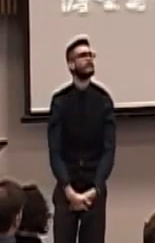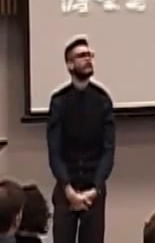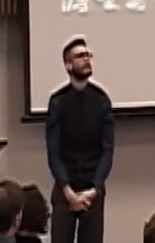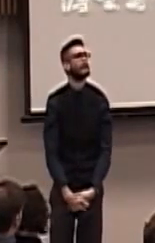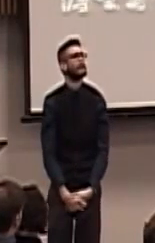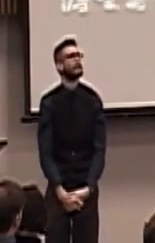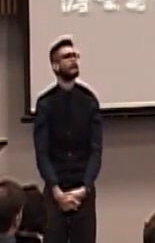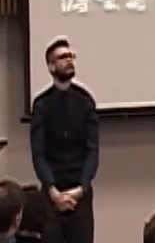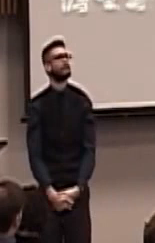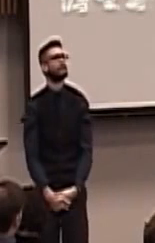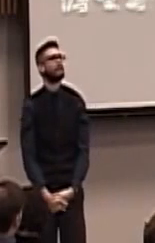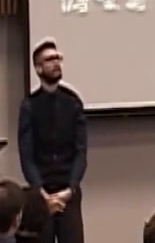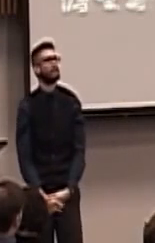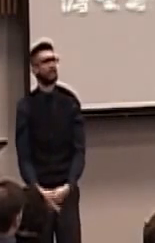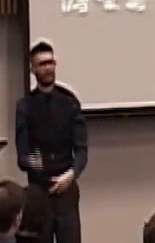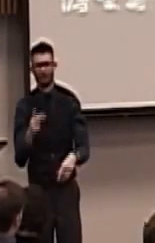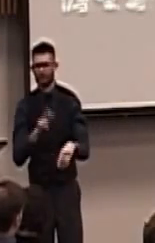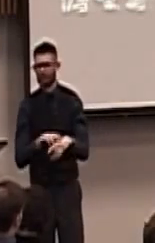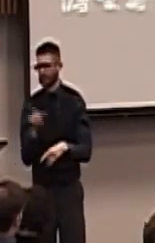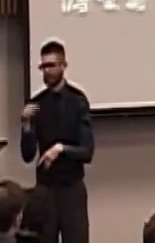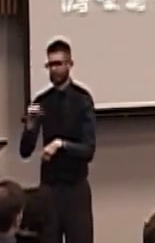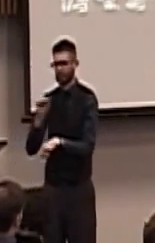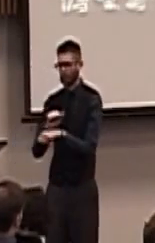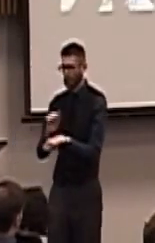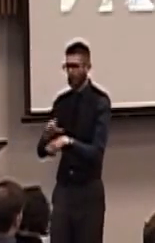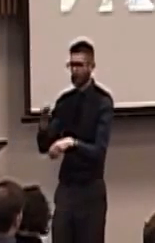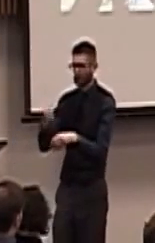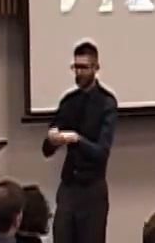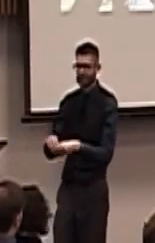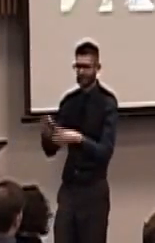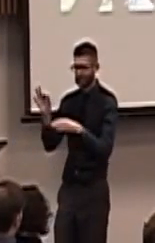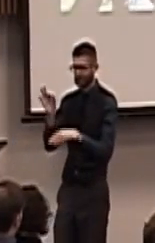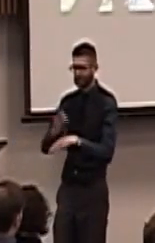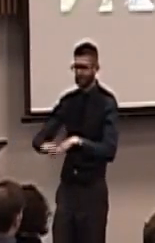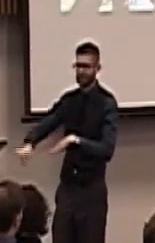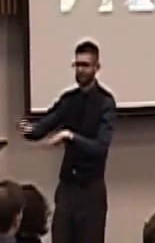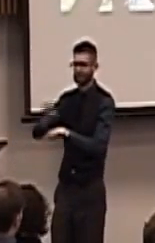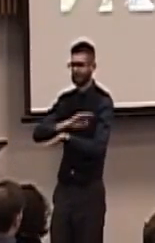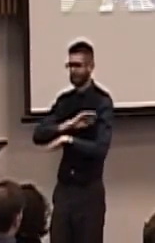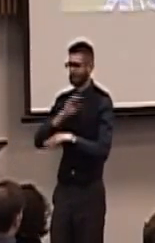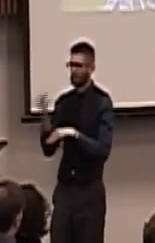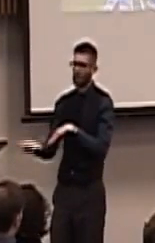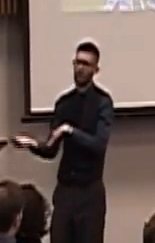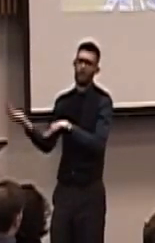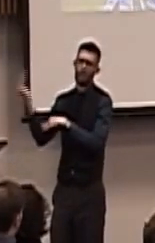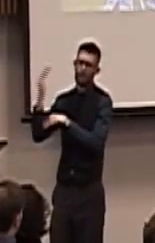Of course, they had been out in the field all day long and very, very tired.